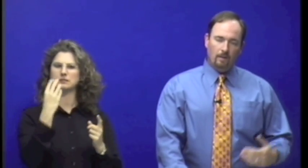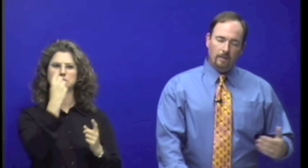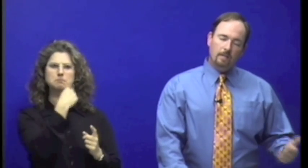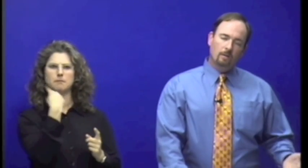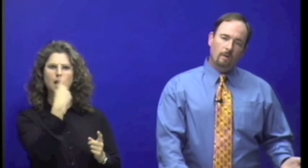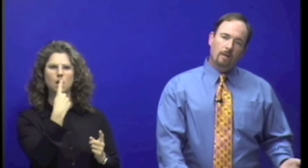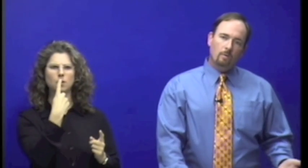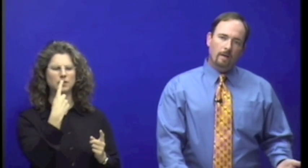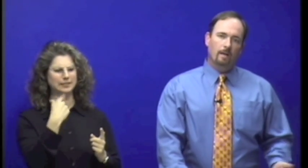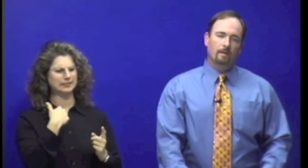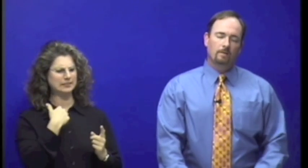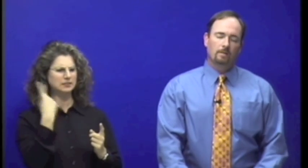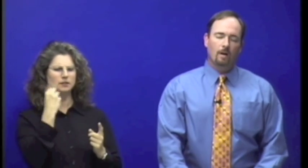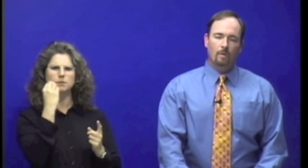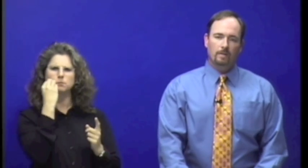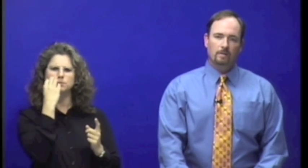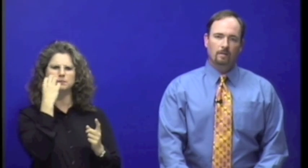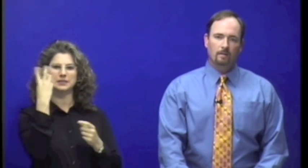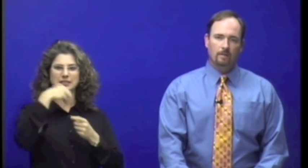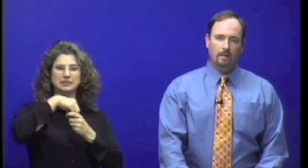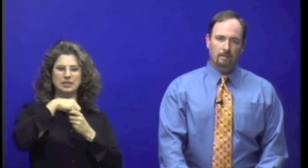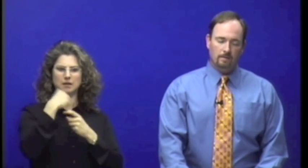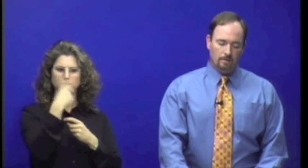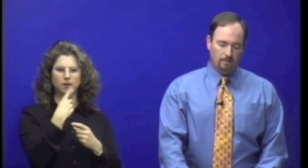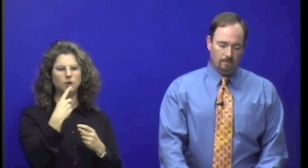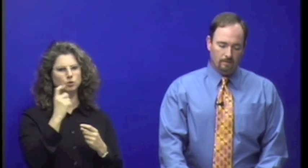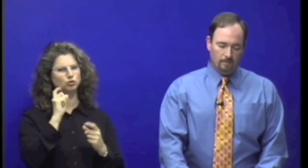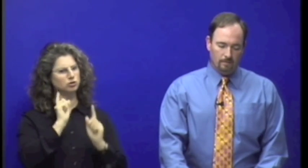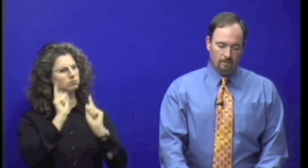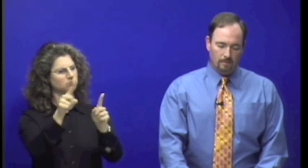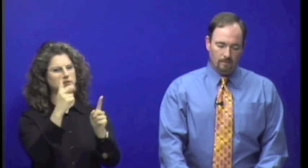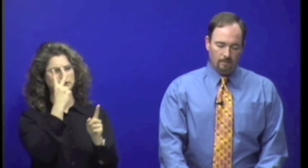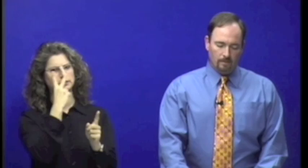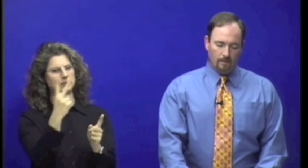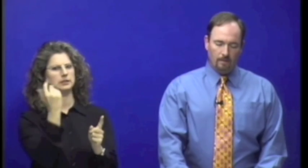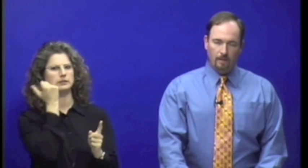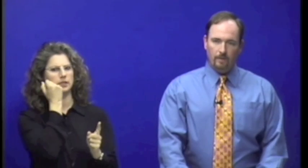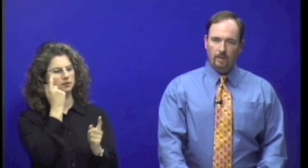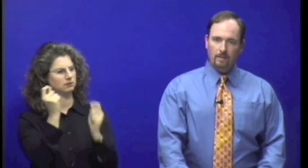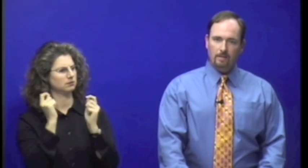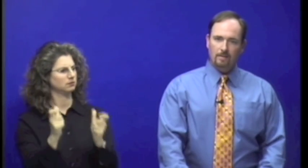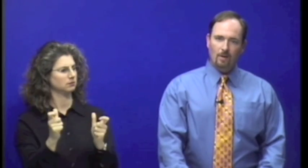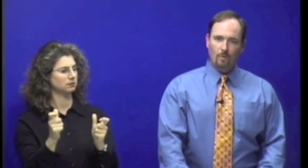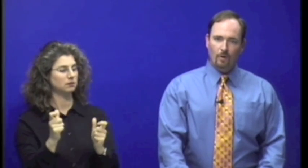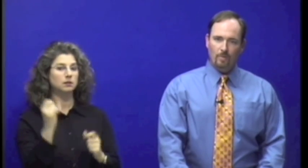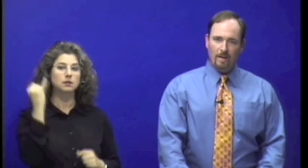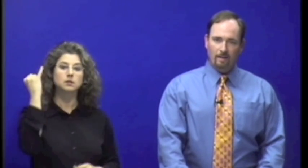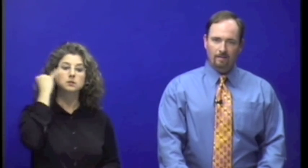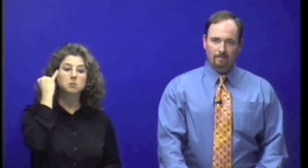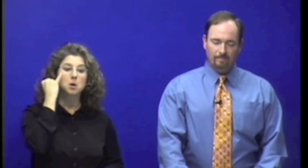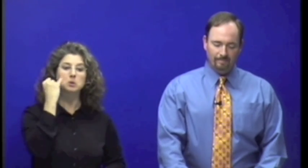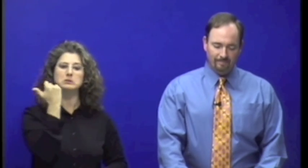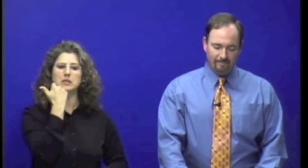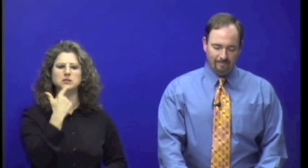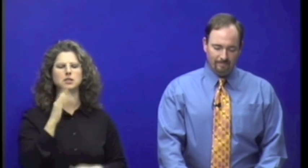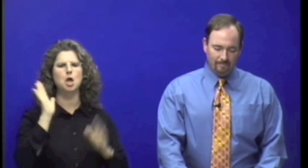and they don't heal right away, you should always see your dentist. If your dentist says don't worry about